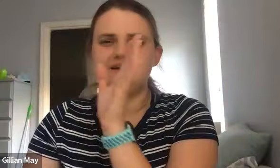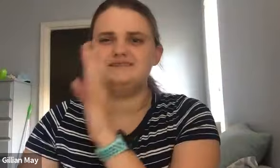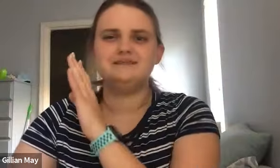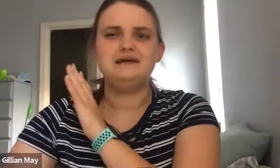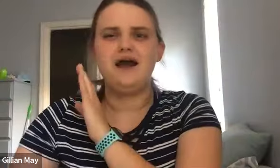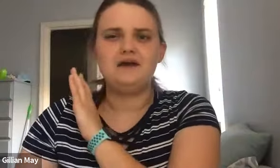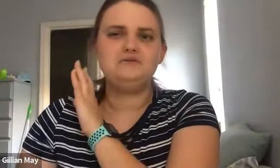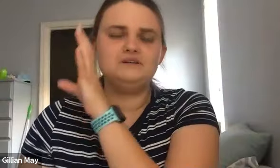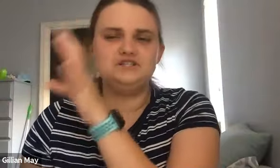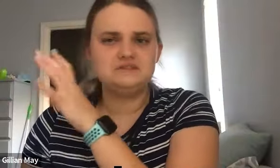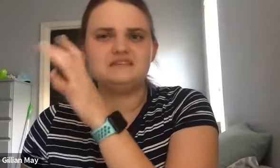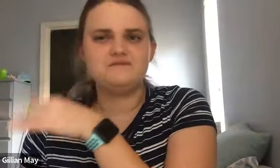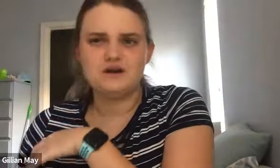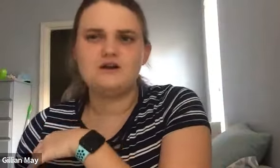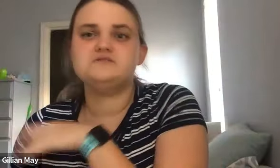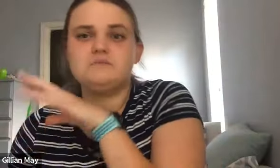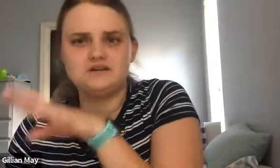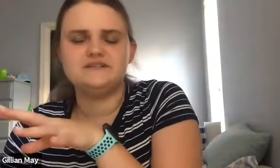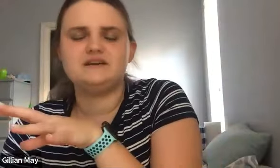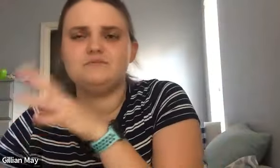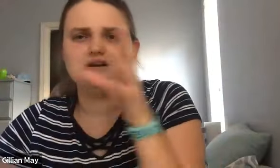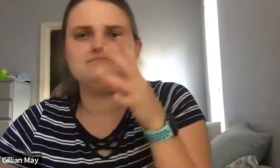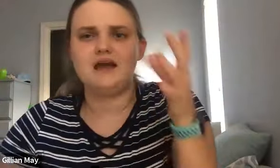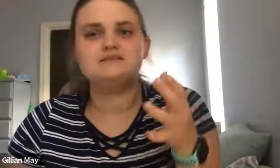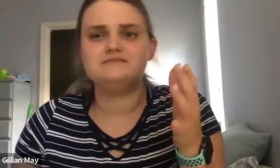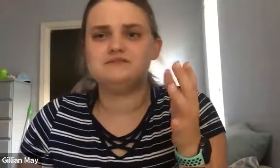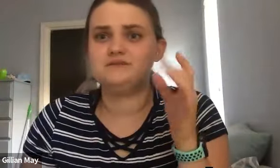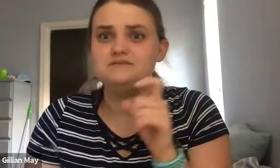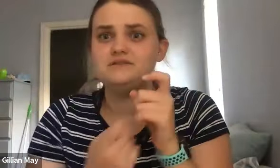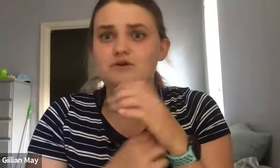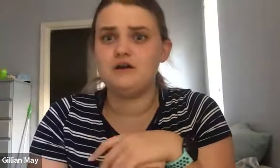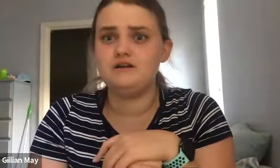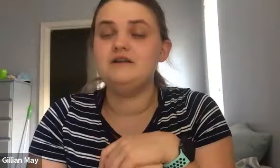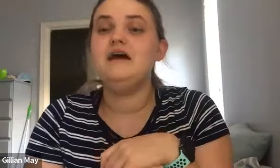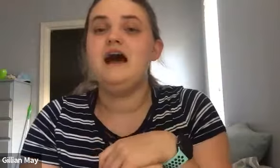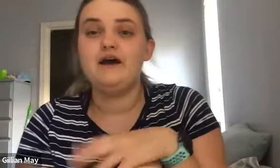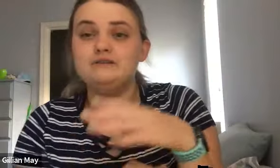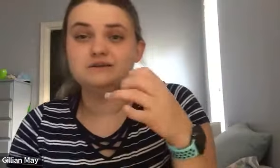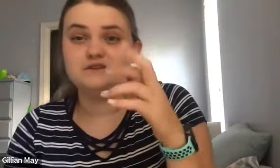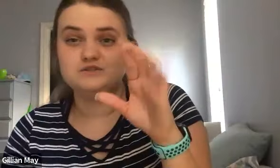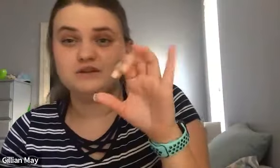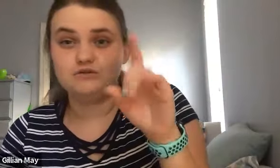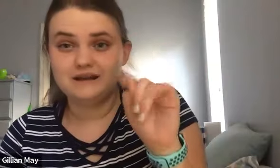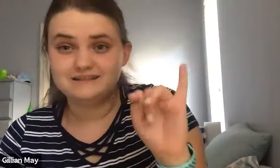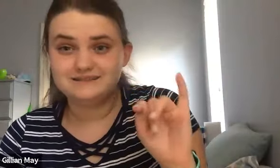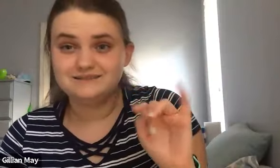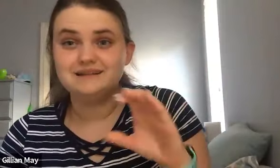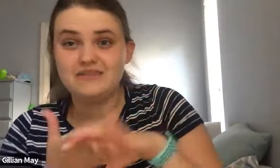because I don't always use the sign for credit cards. So if I'm gonna ask specifically for a credit card, I always end up finger spelling credit, and then I'll